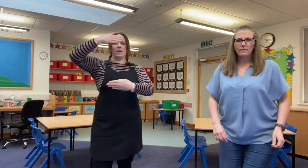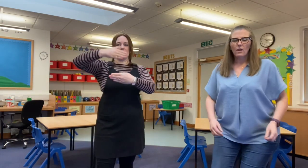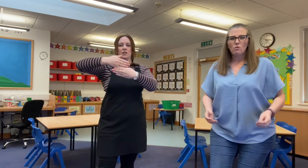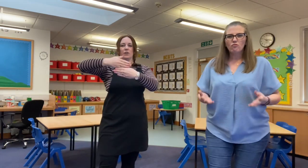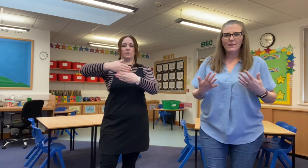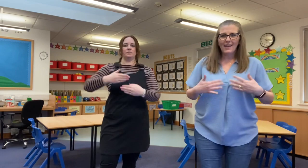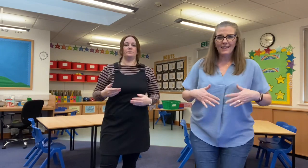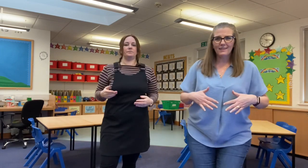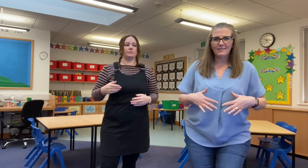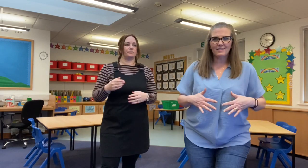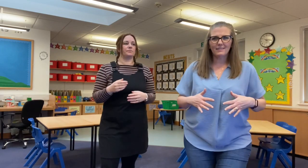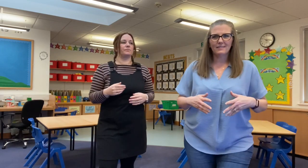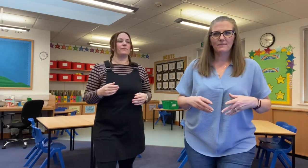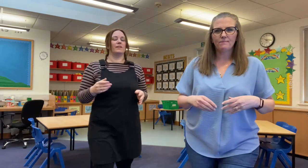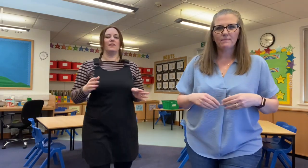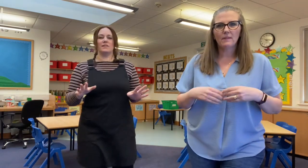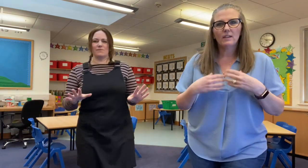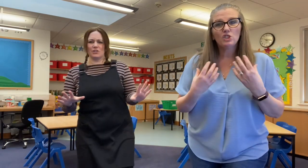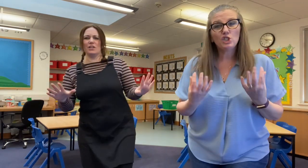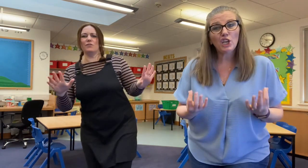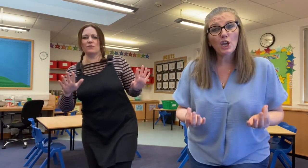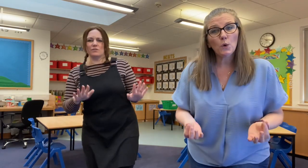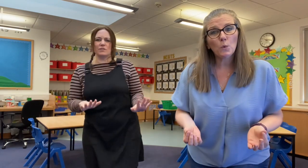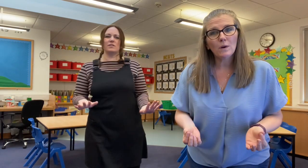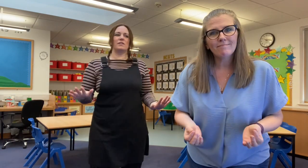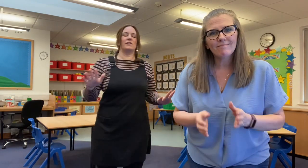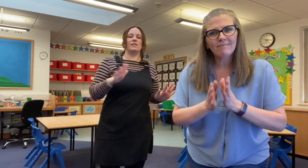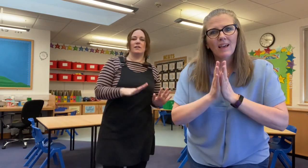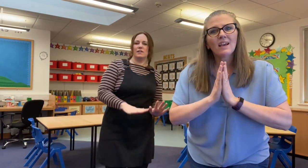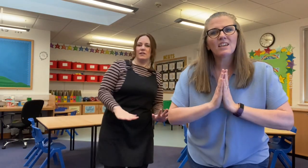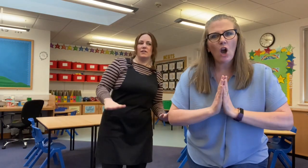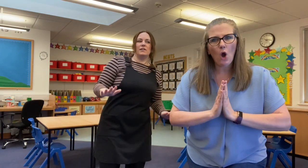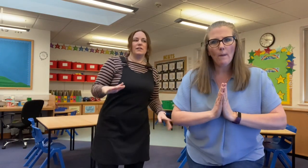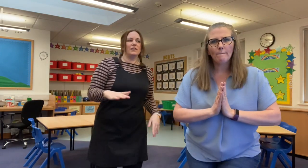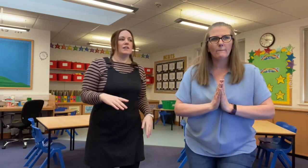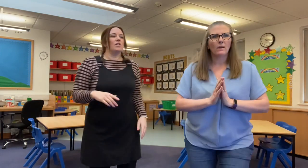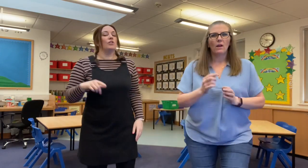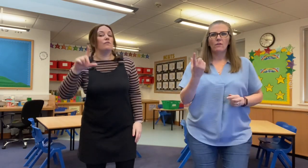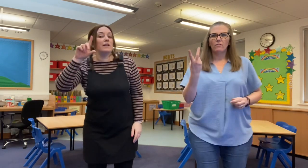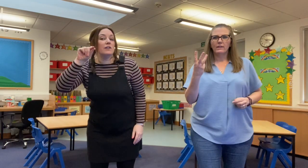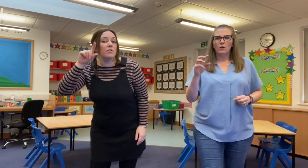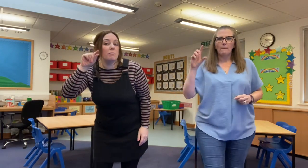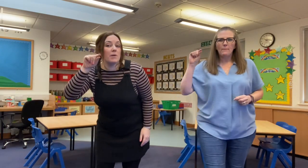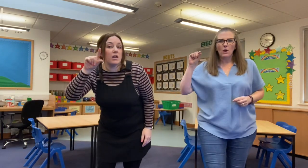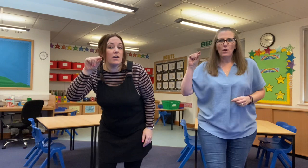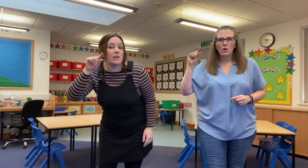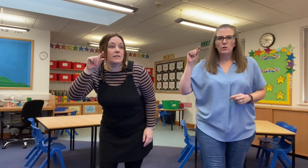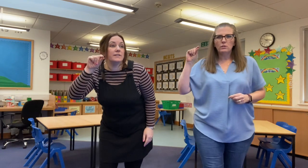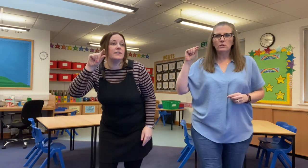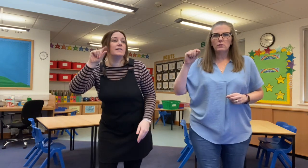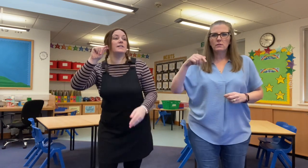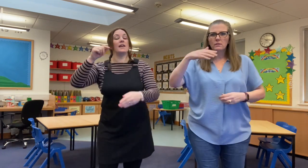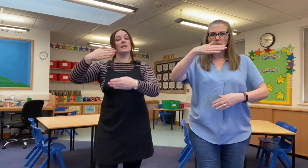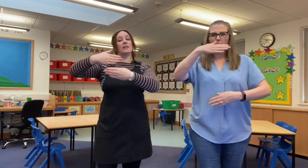Window. Relax. Chilled. Three little birds. Sat on